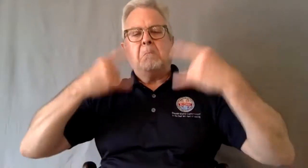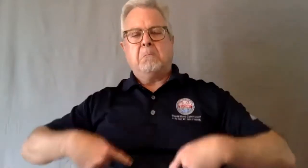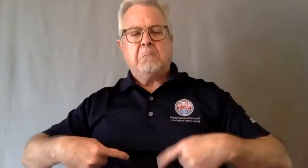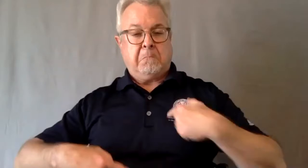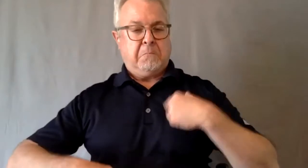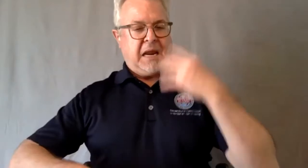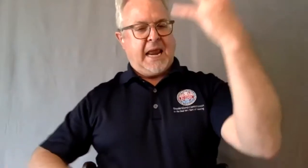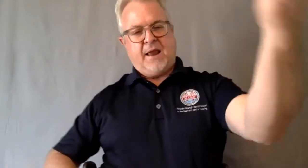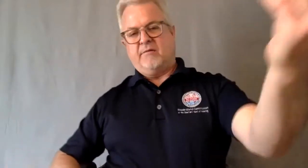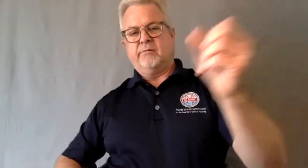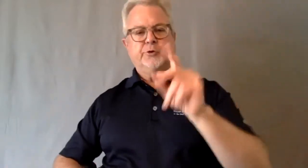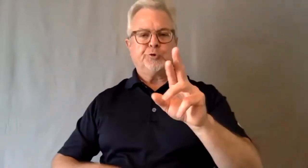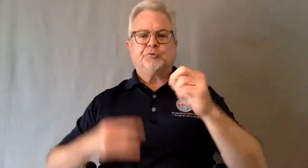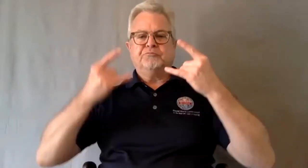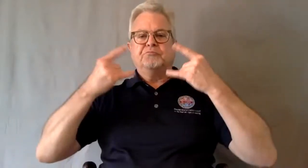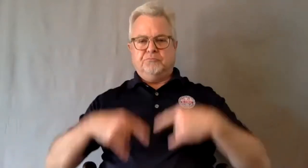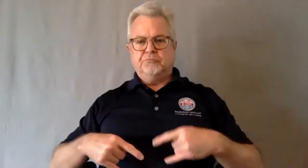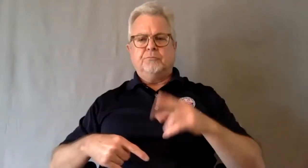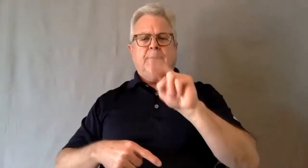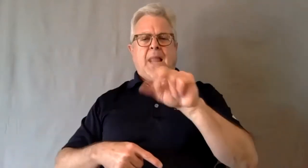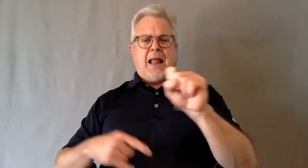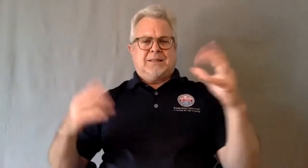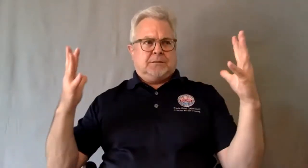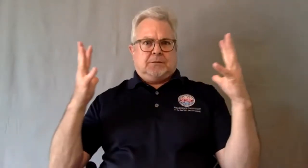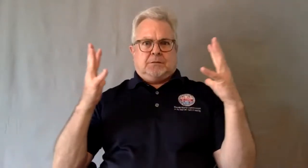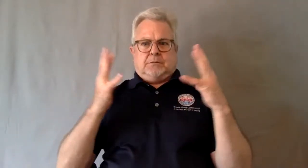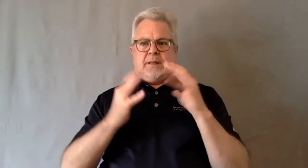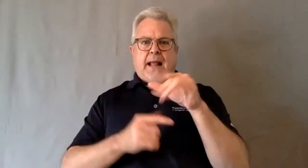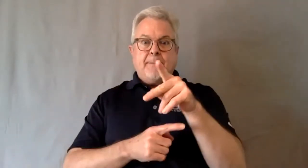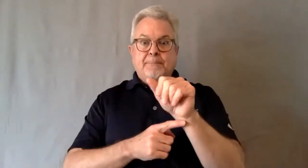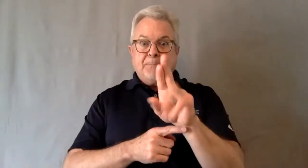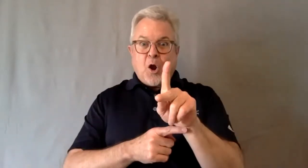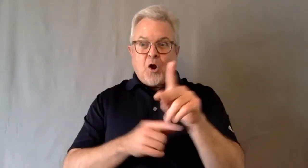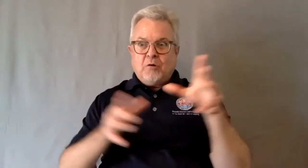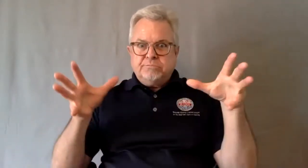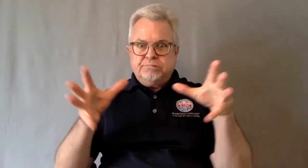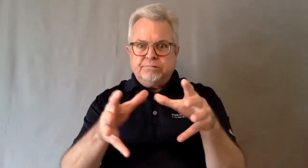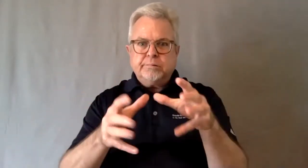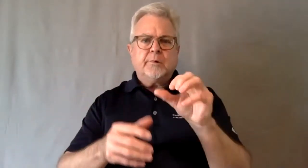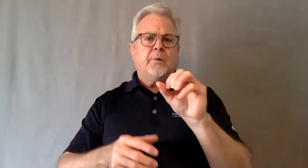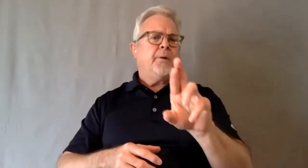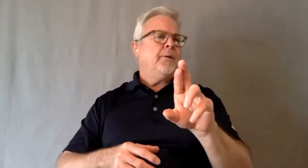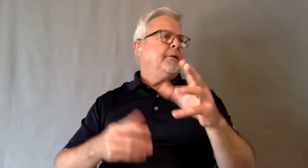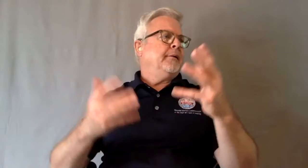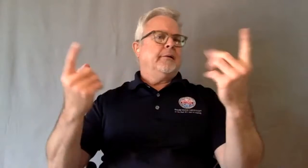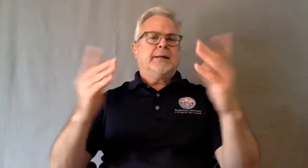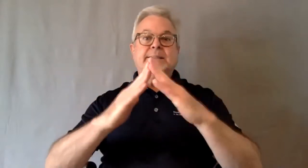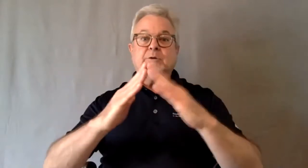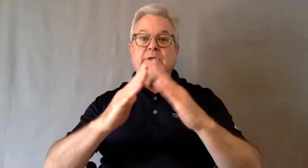about, I might be taking my mask off in certain places, unless at the park it begins to get